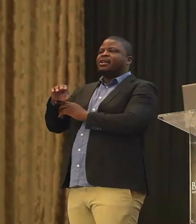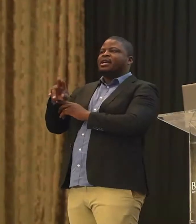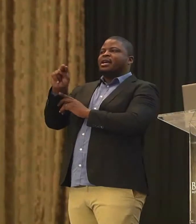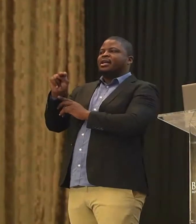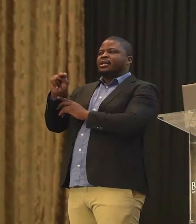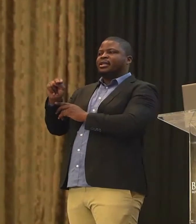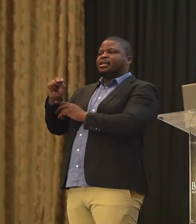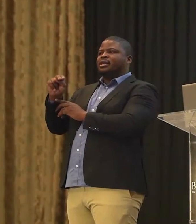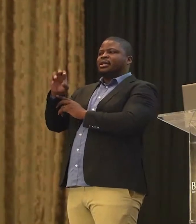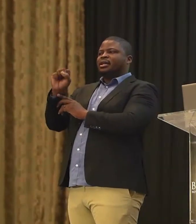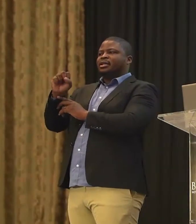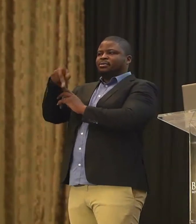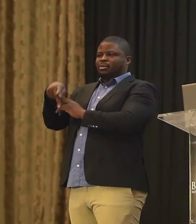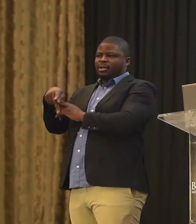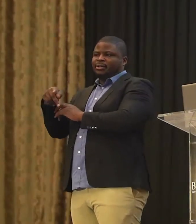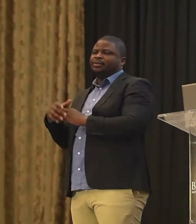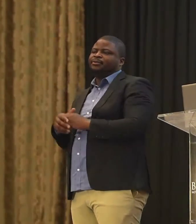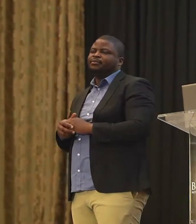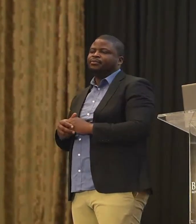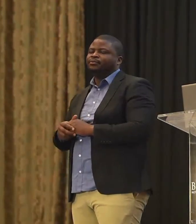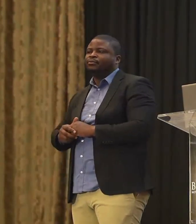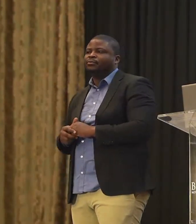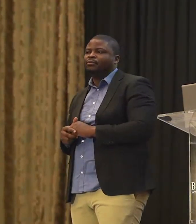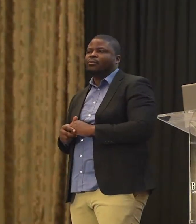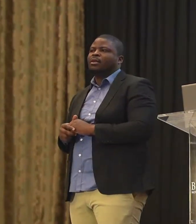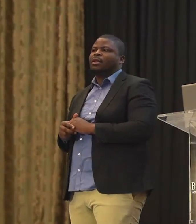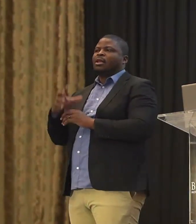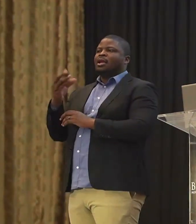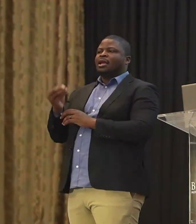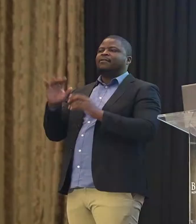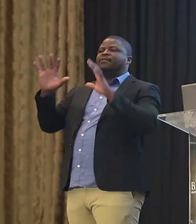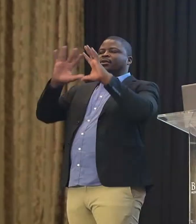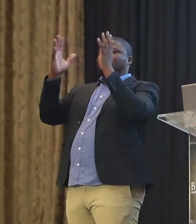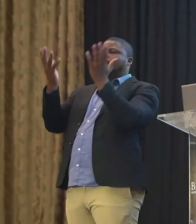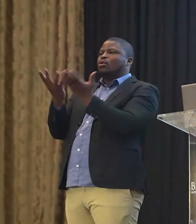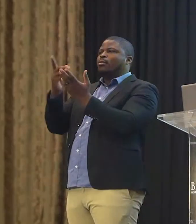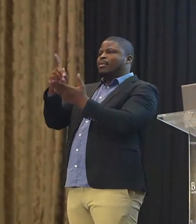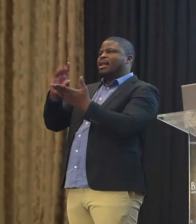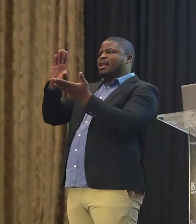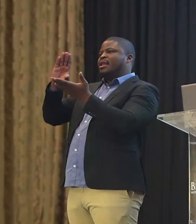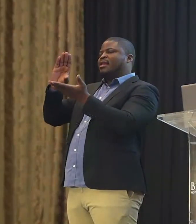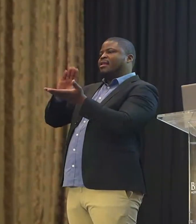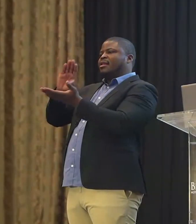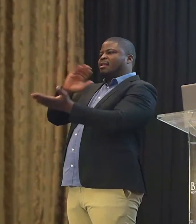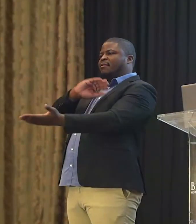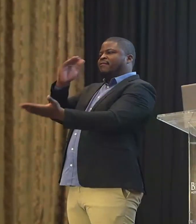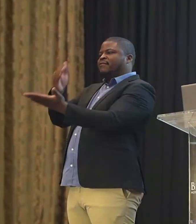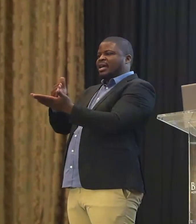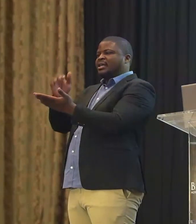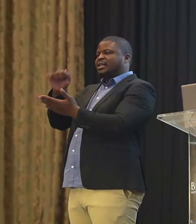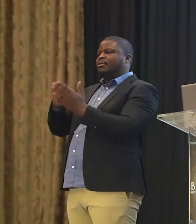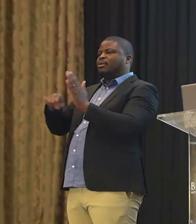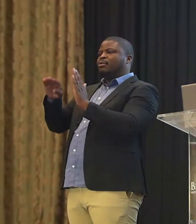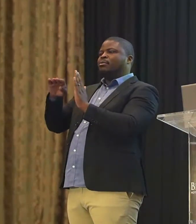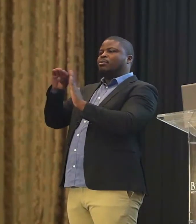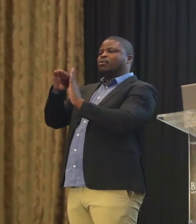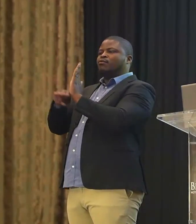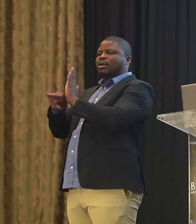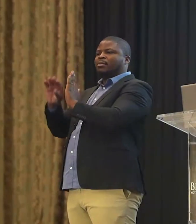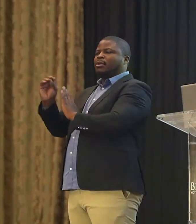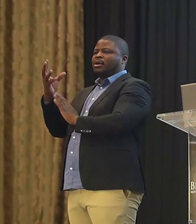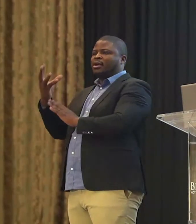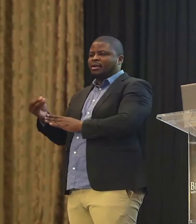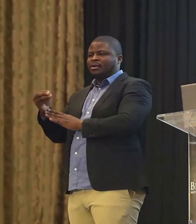So within the different funding streams, we've got the Global Fund. Under the Global Fund program, we've